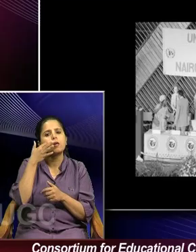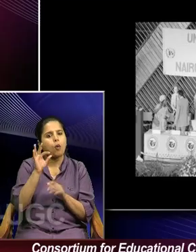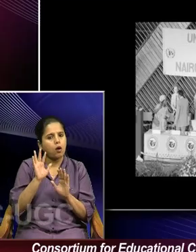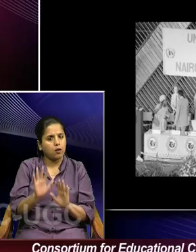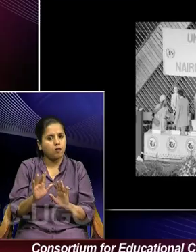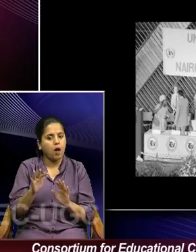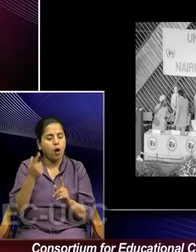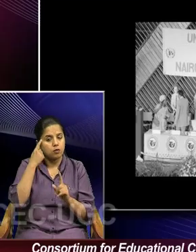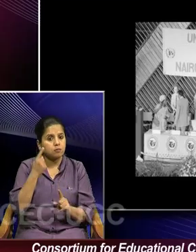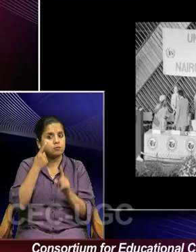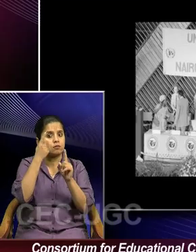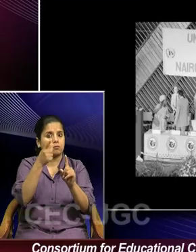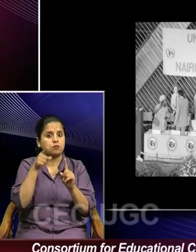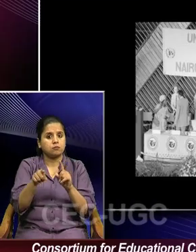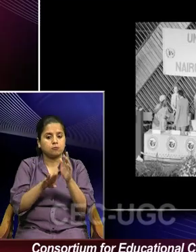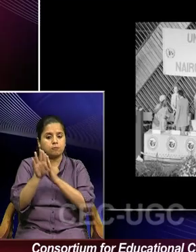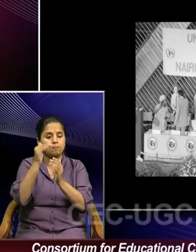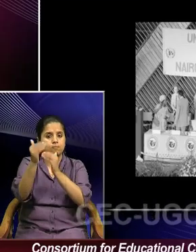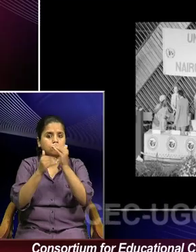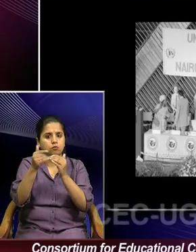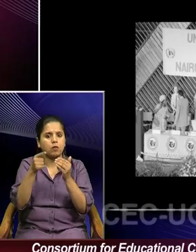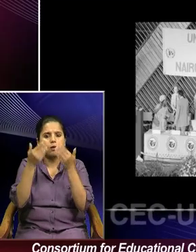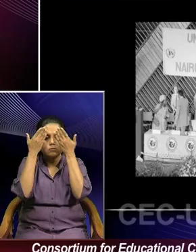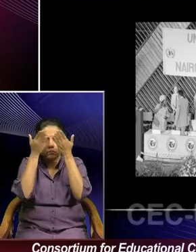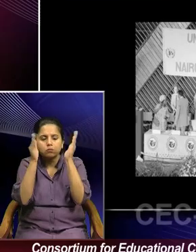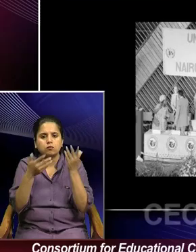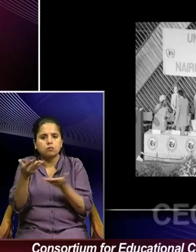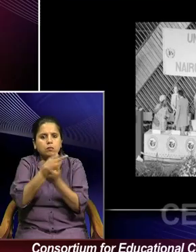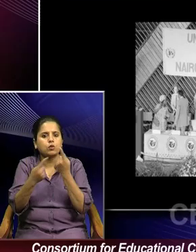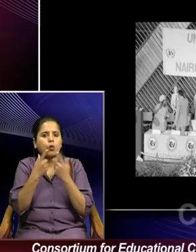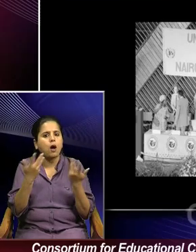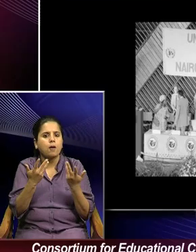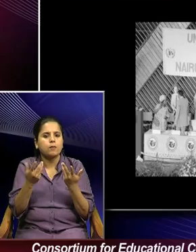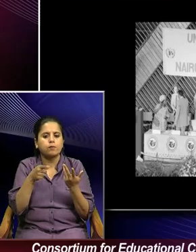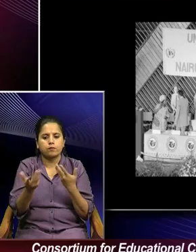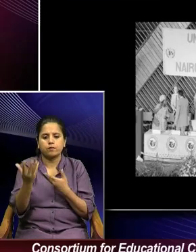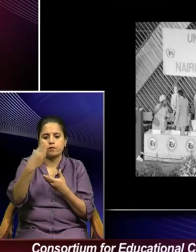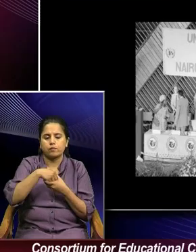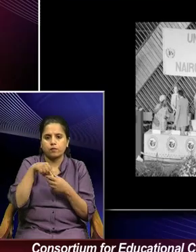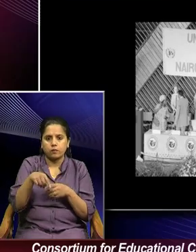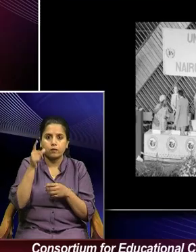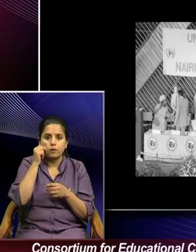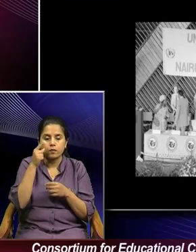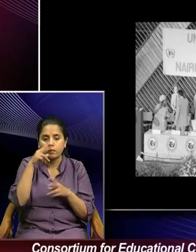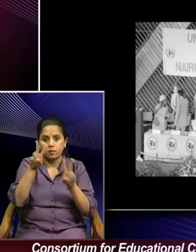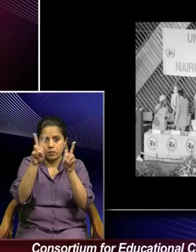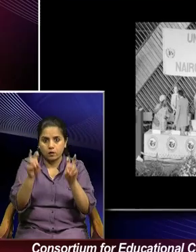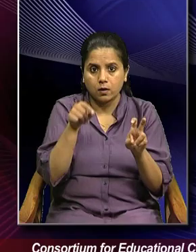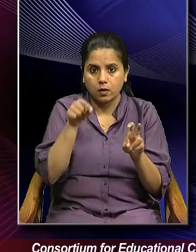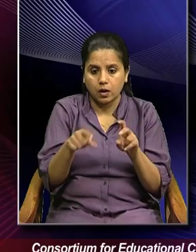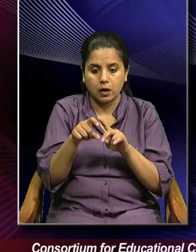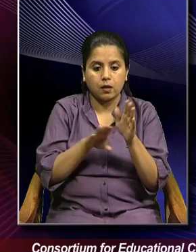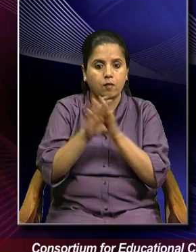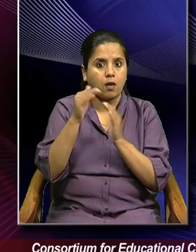the agenda of development is being broadened, how incorporation of gender issues into